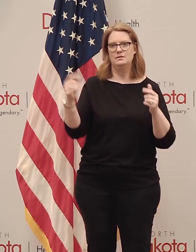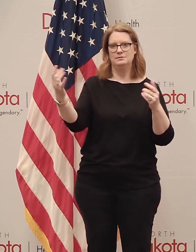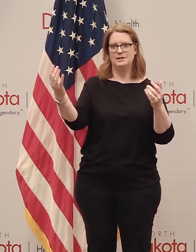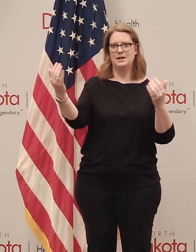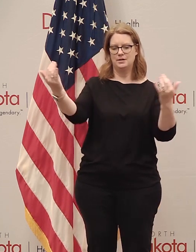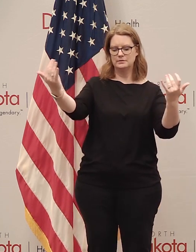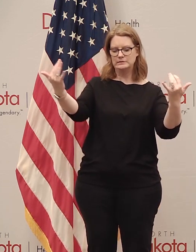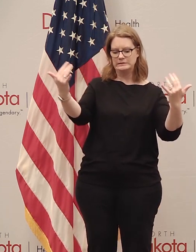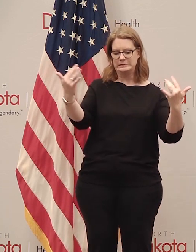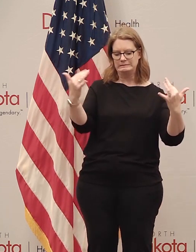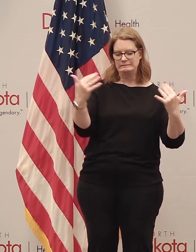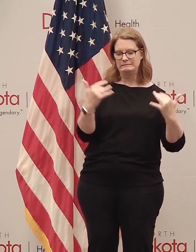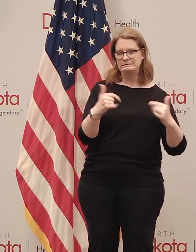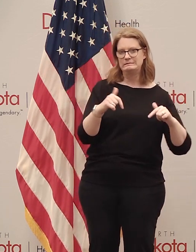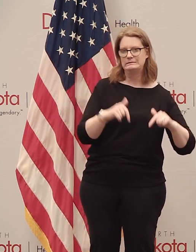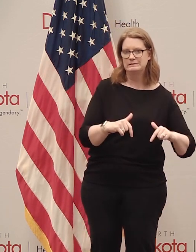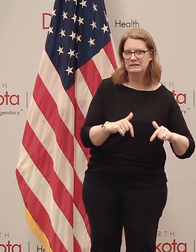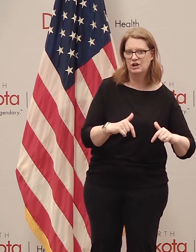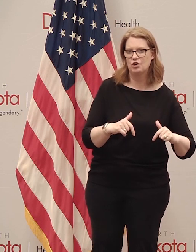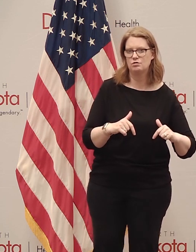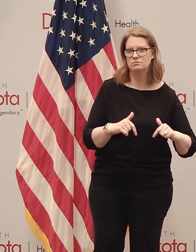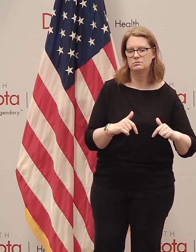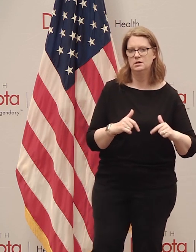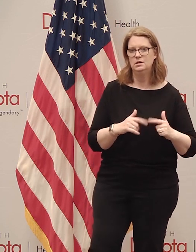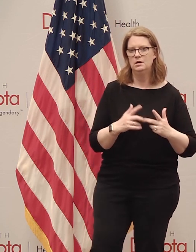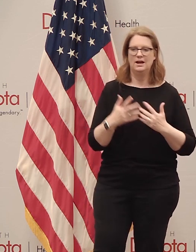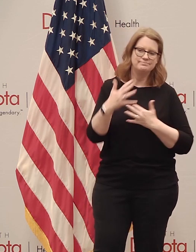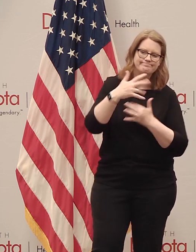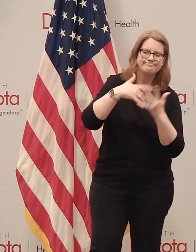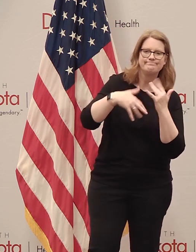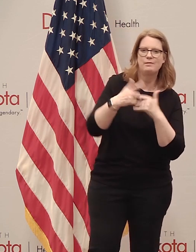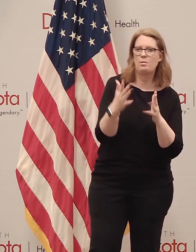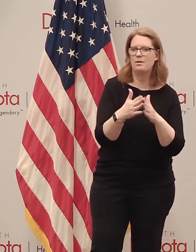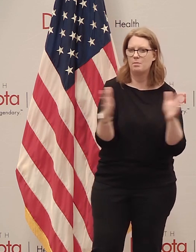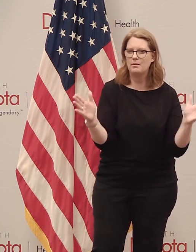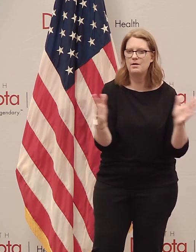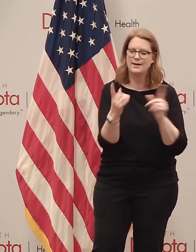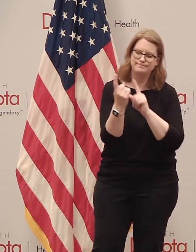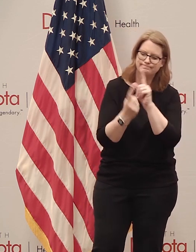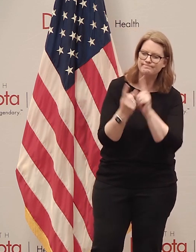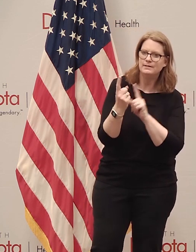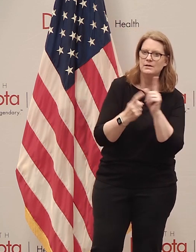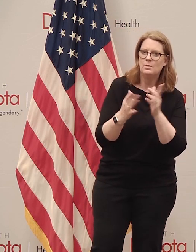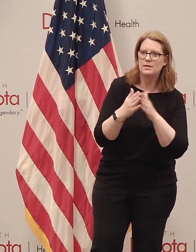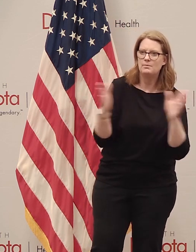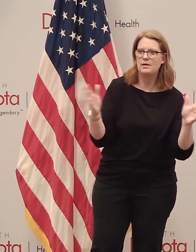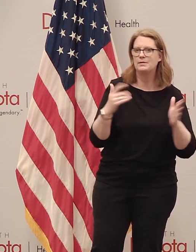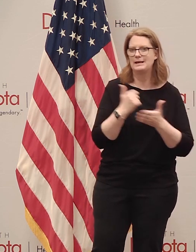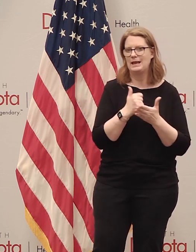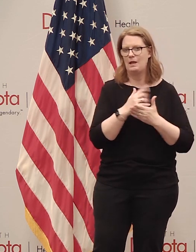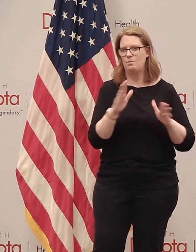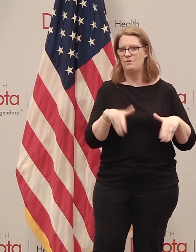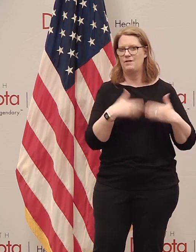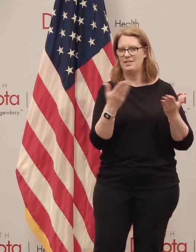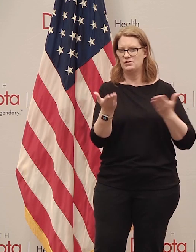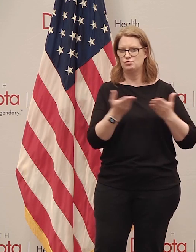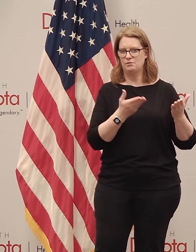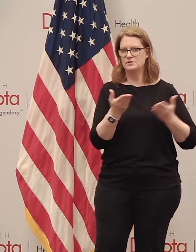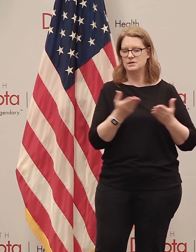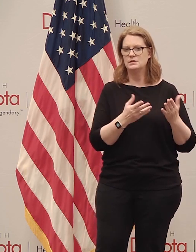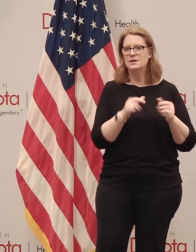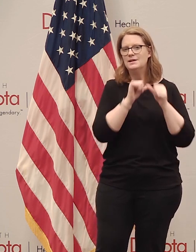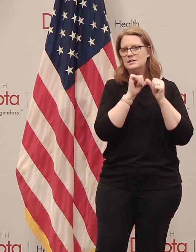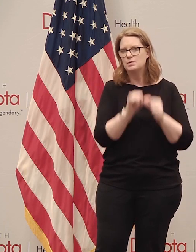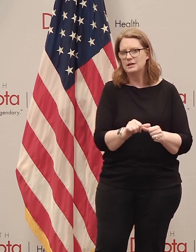ND that will be in citizen-facing roles and whose on-site work helps provide those services, even as we continue to